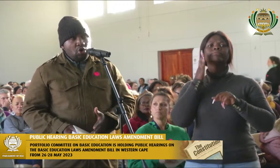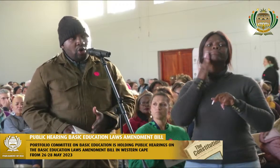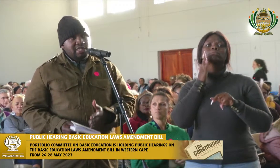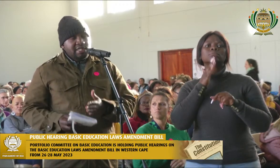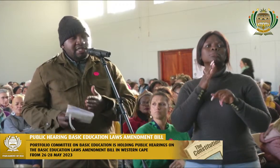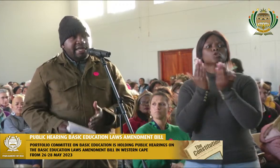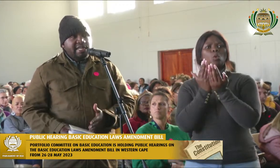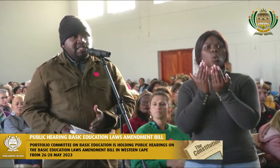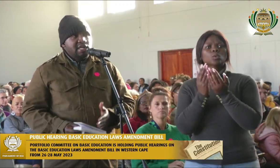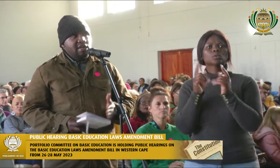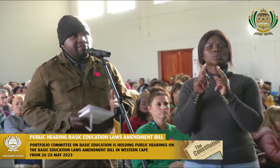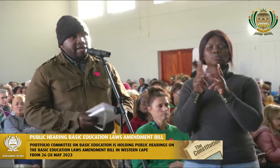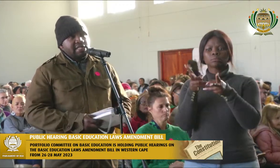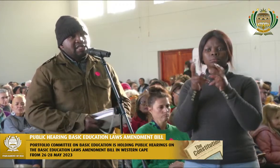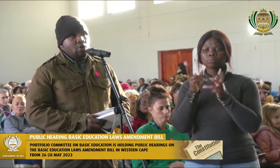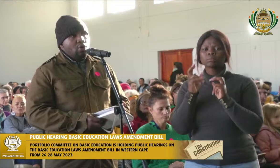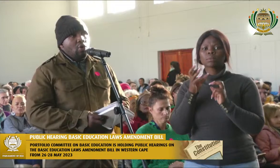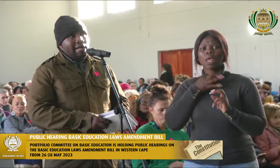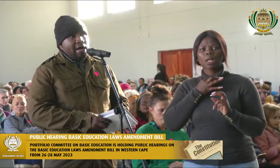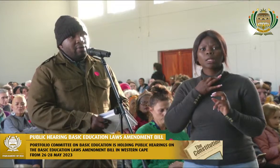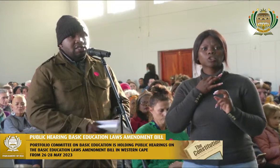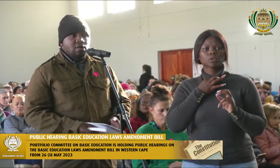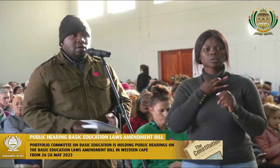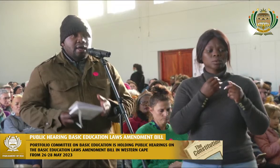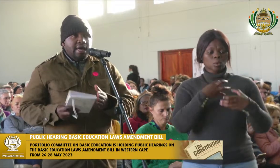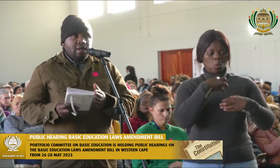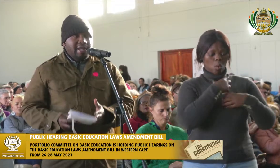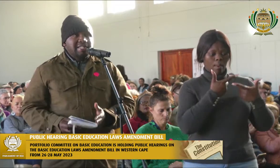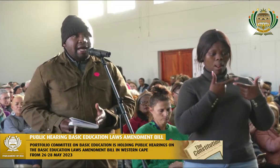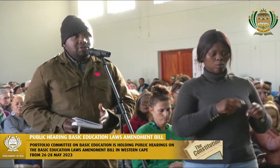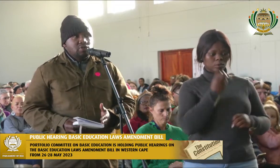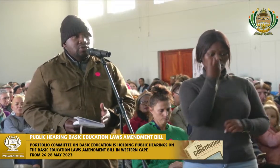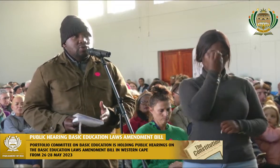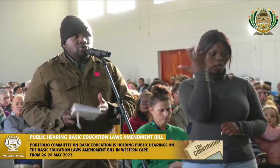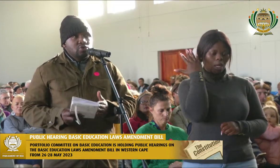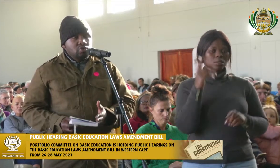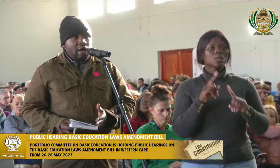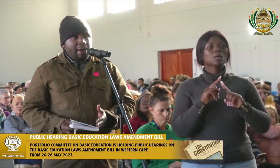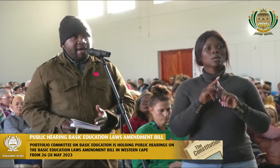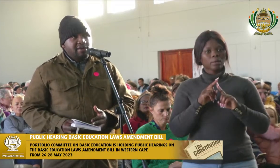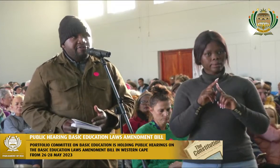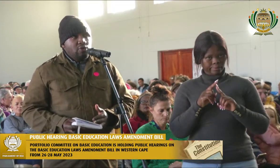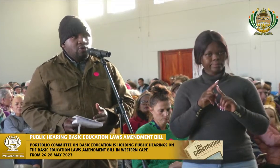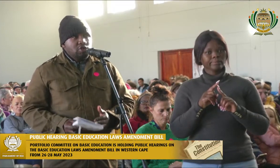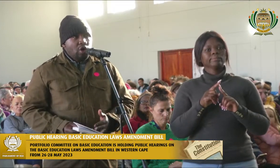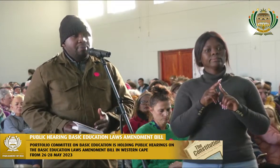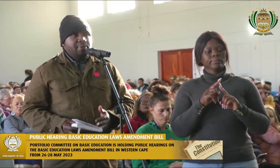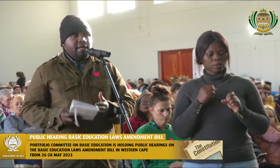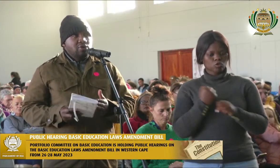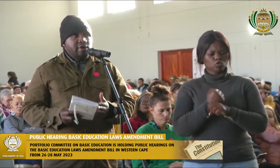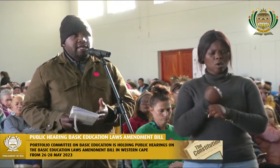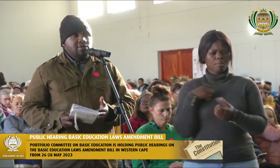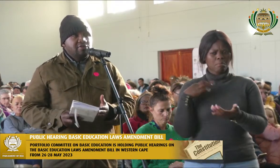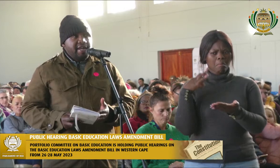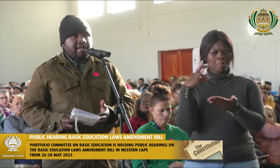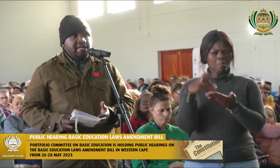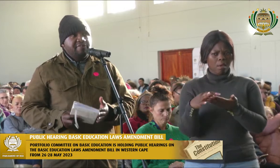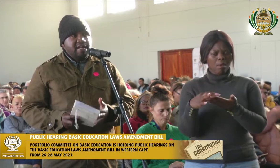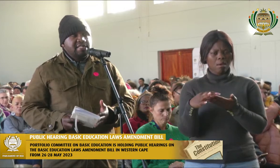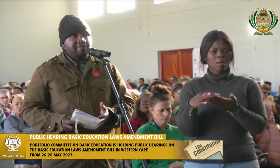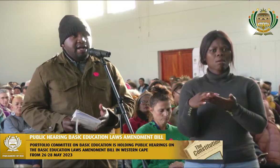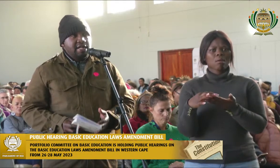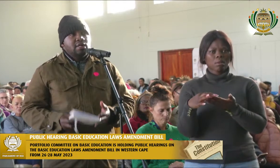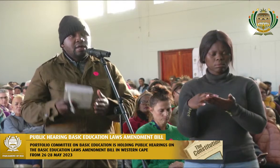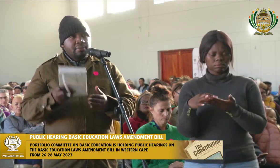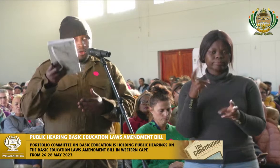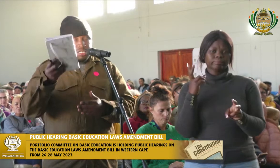been taught in English and forgetting your own language. And when it comes to applying for a job, and then you're finding it